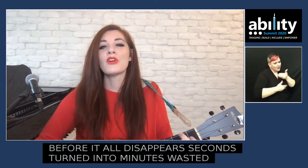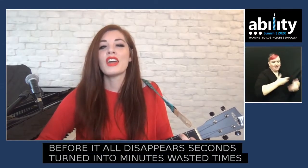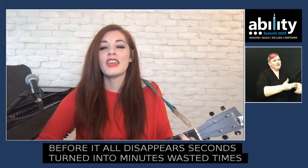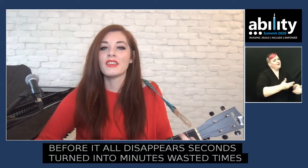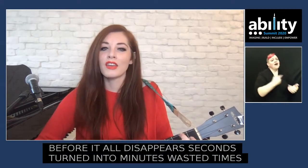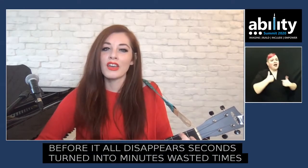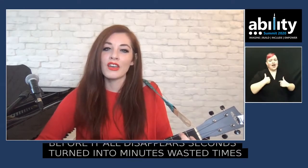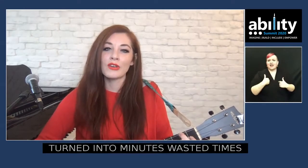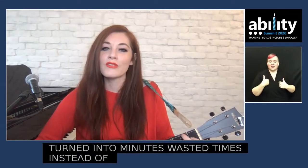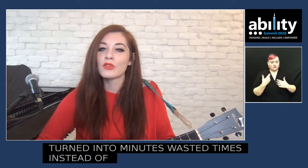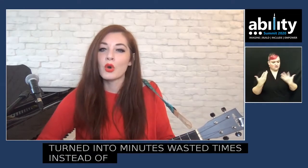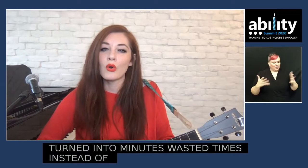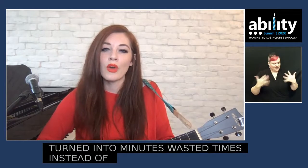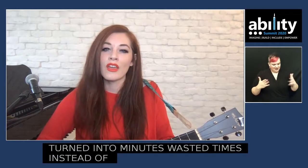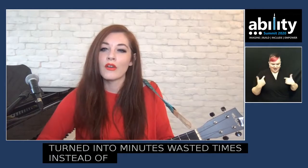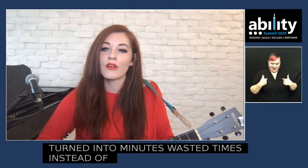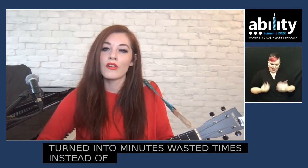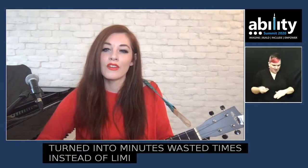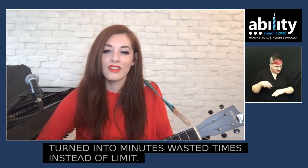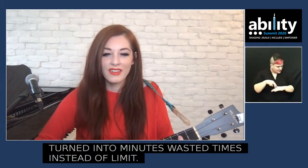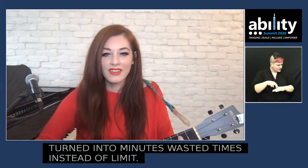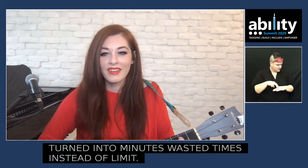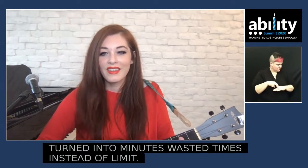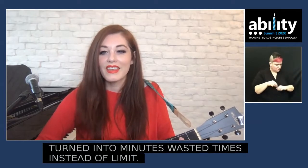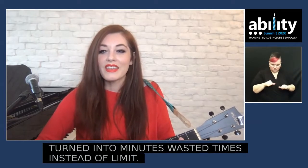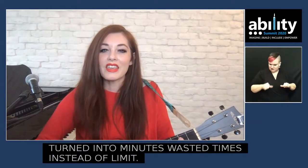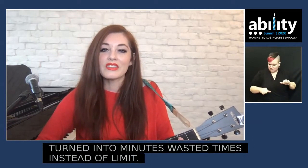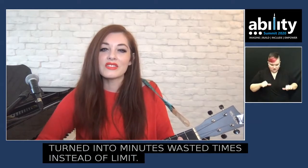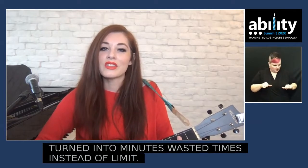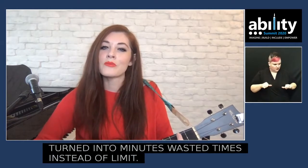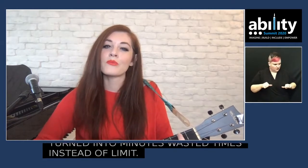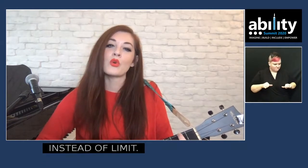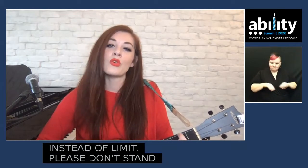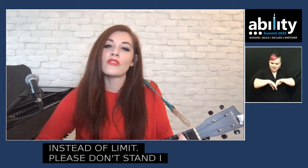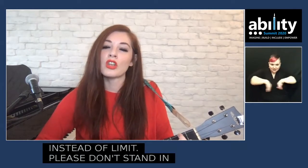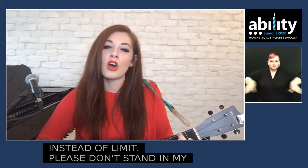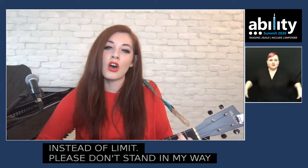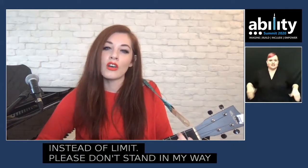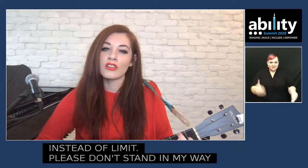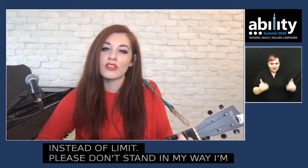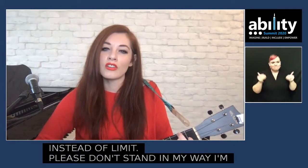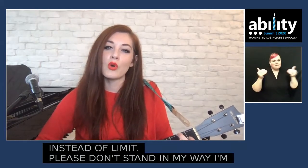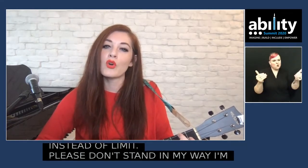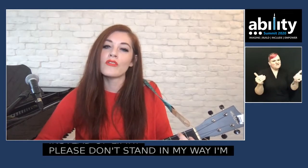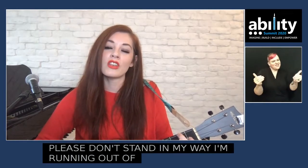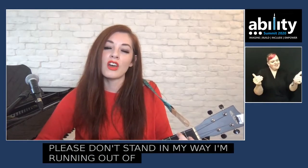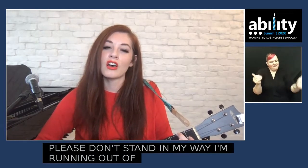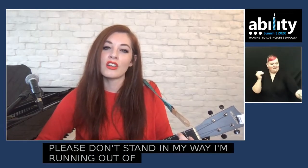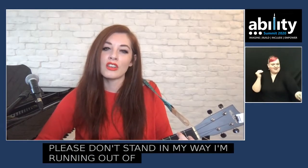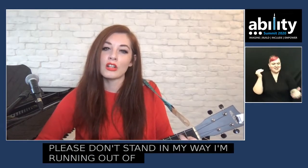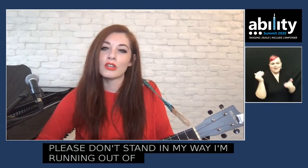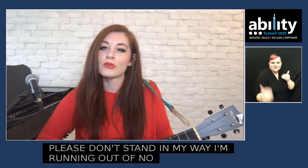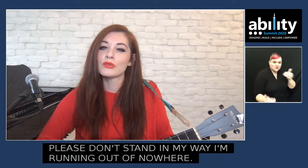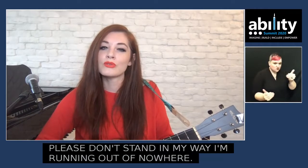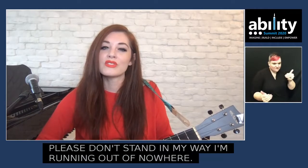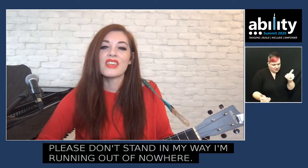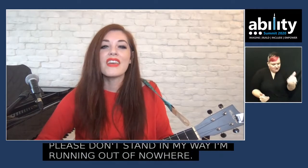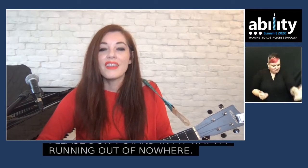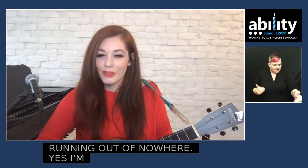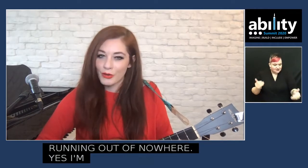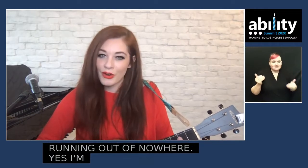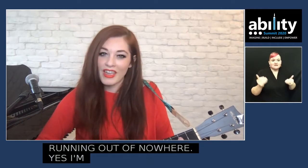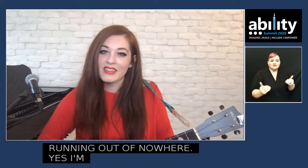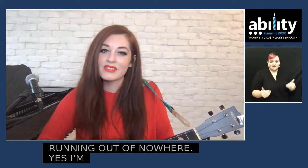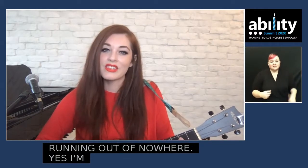I am running out of nowhere. Yes, I'm moving on, I'll